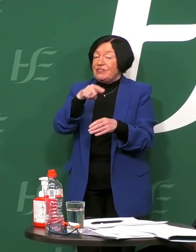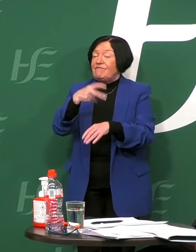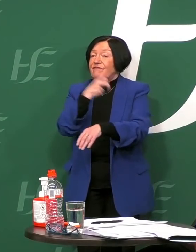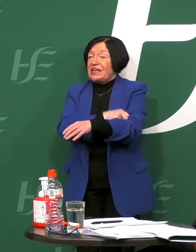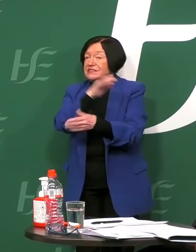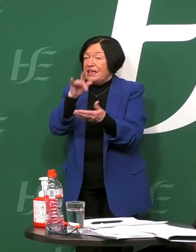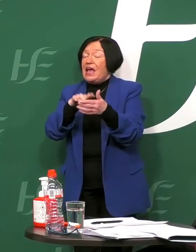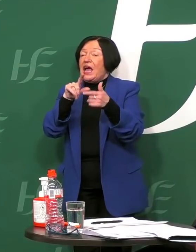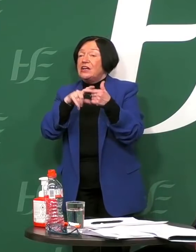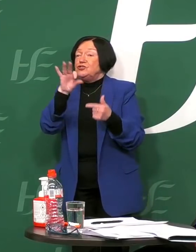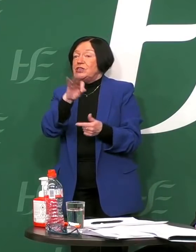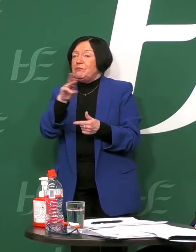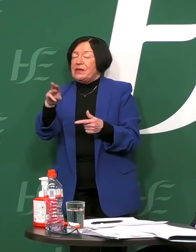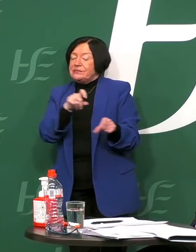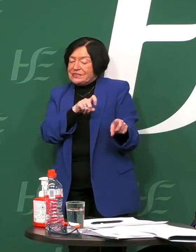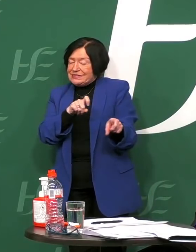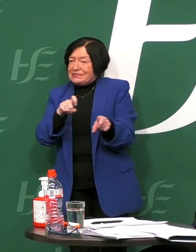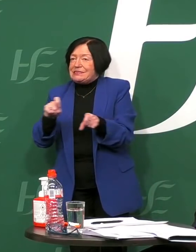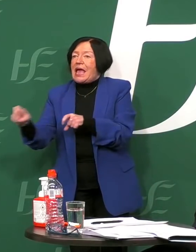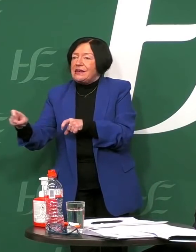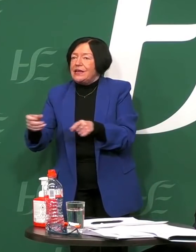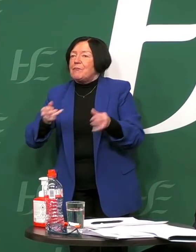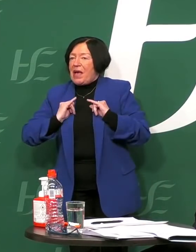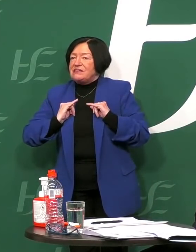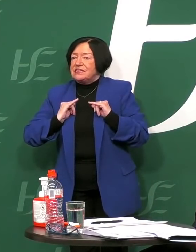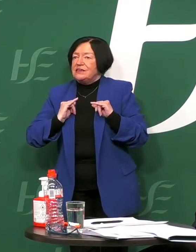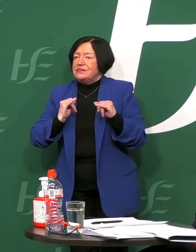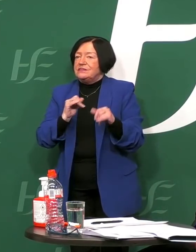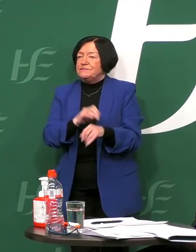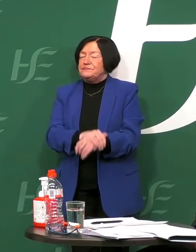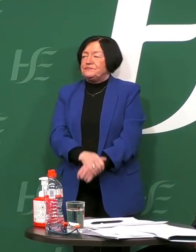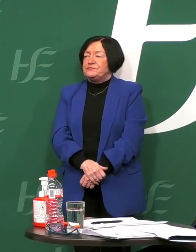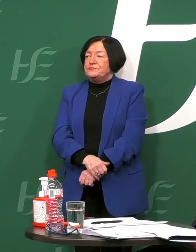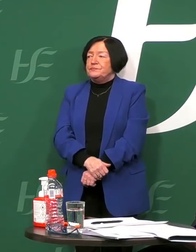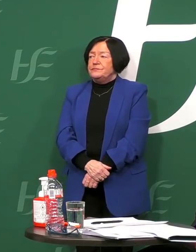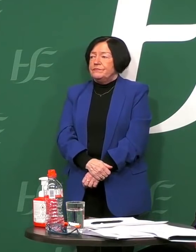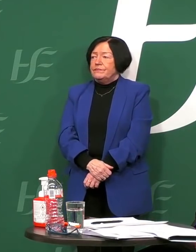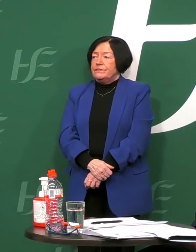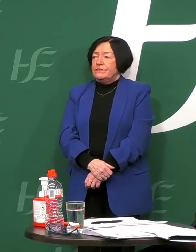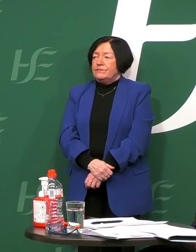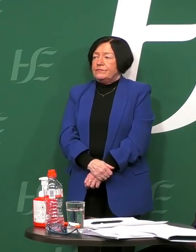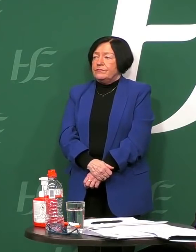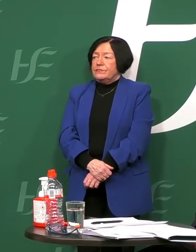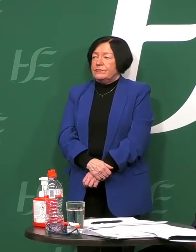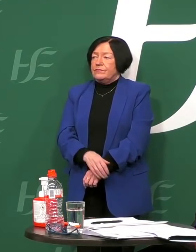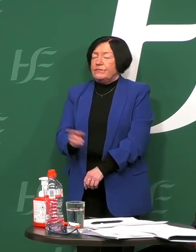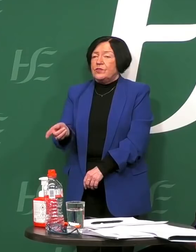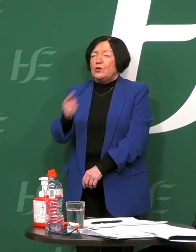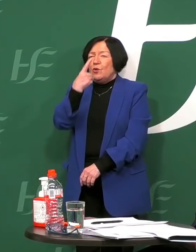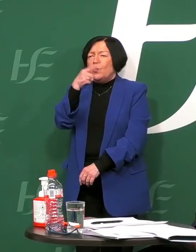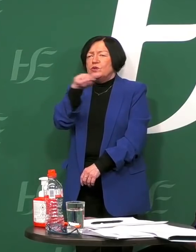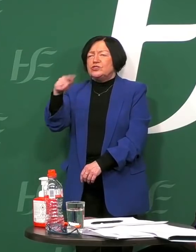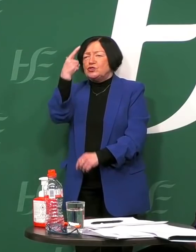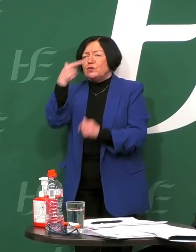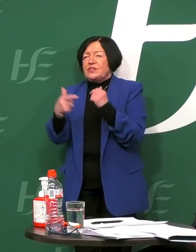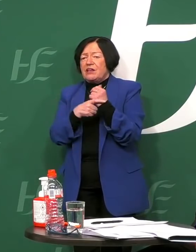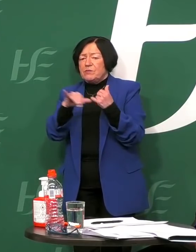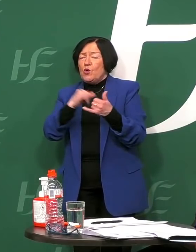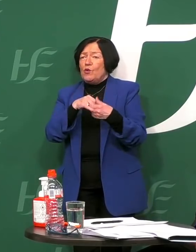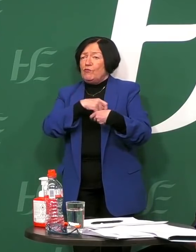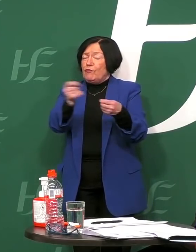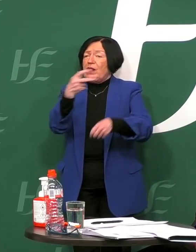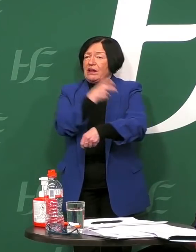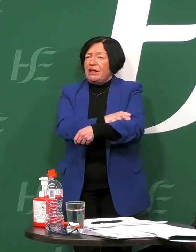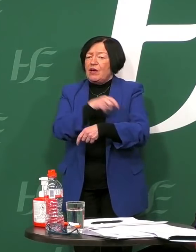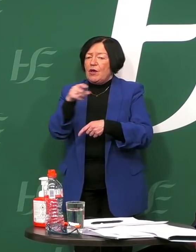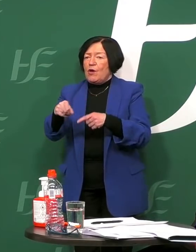and GPs are a steady capacity in terms of what they're doing each week. 1,000 to 2,000 vaccinators. What would that compare